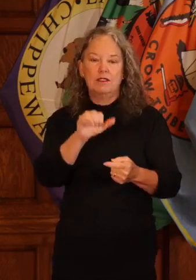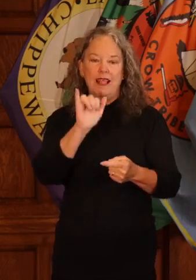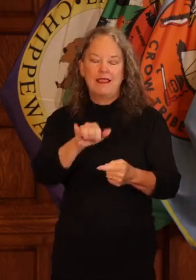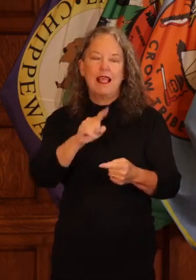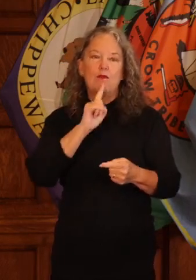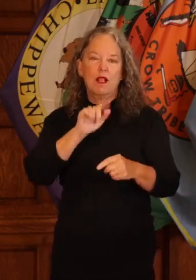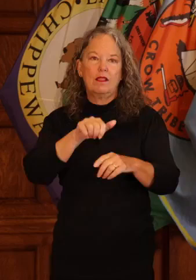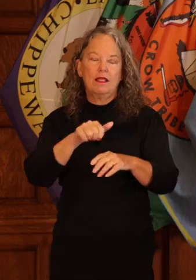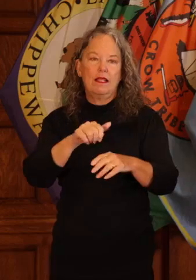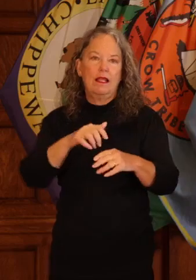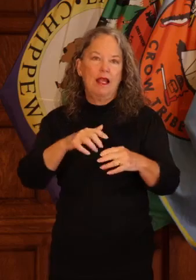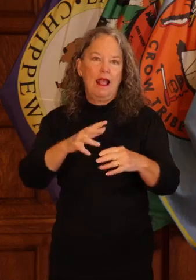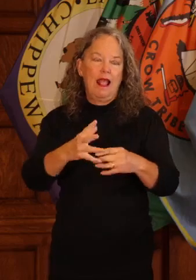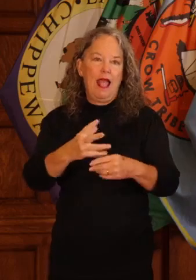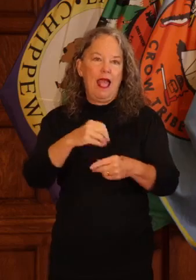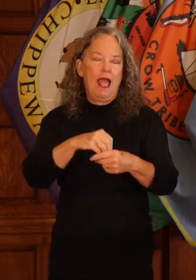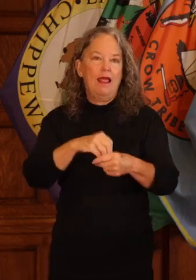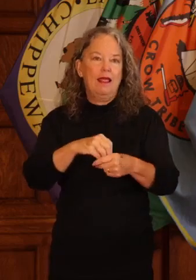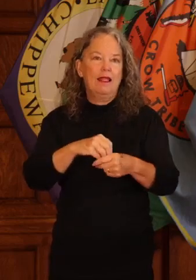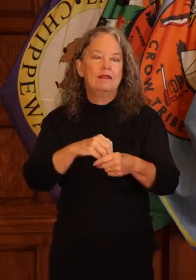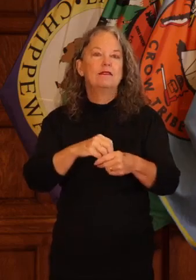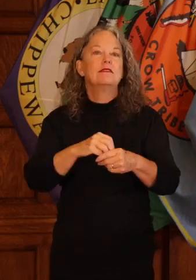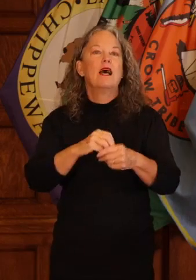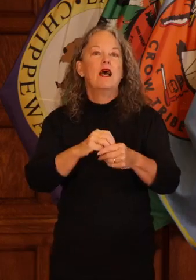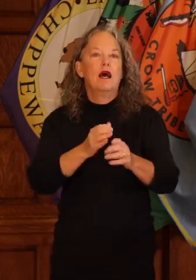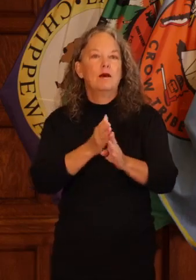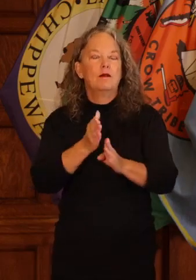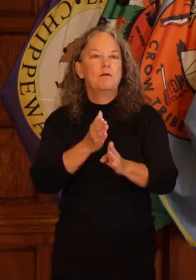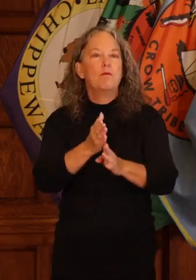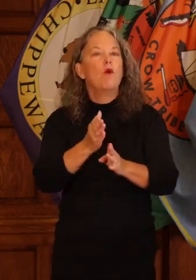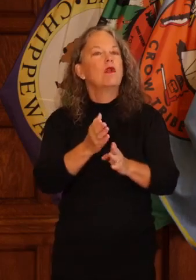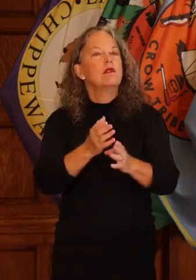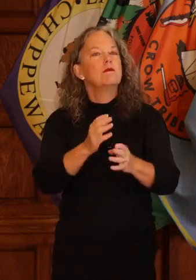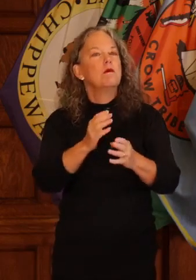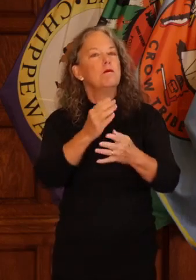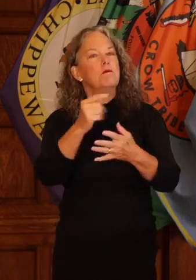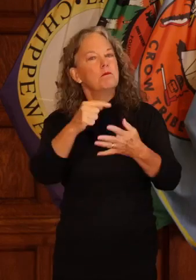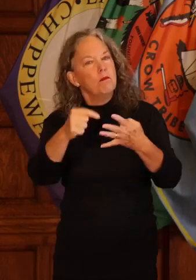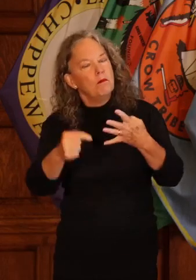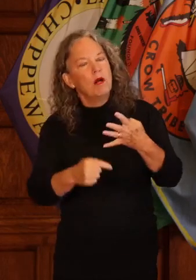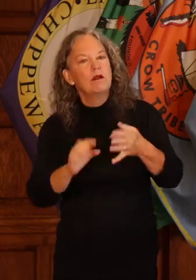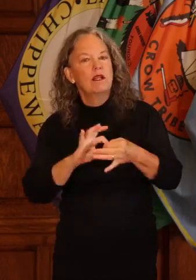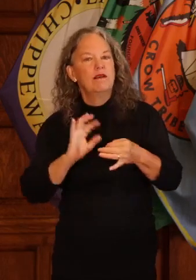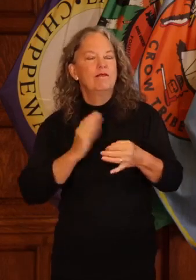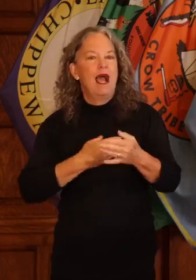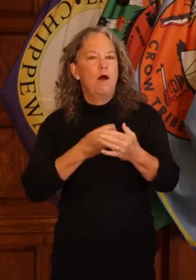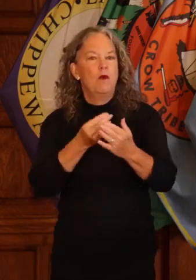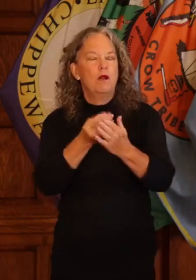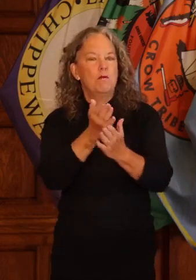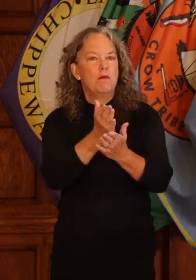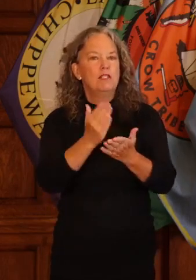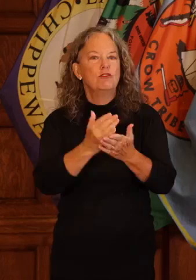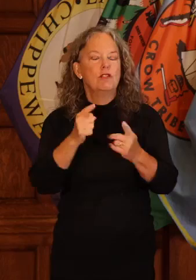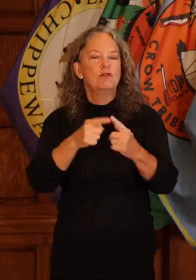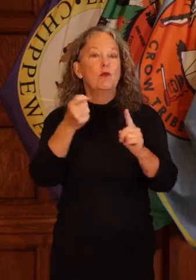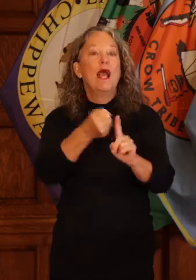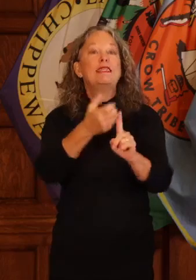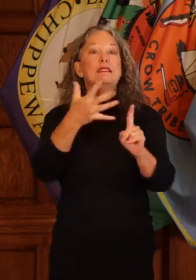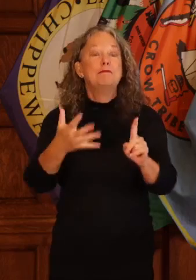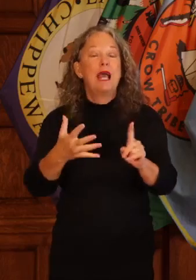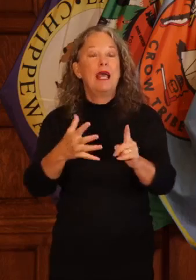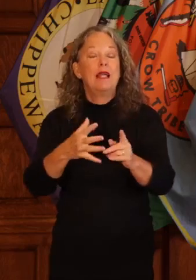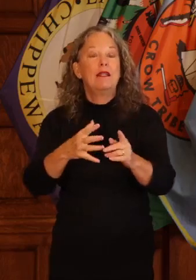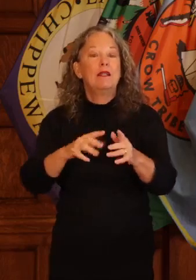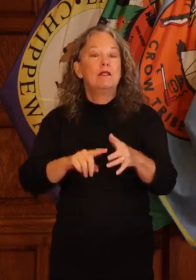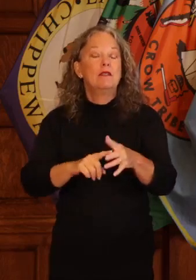implements a key component of our budget that we laid out during the State of the State to target expanded learning